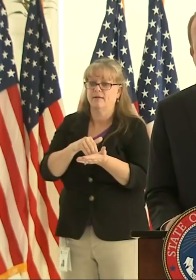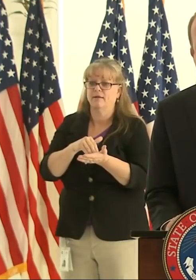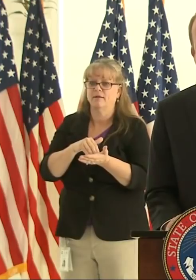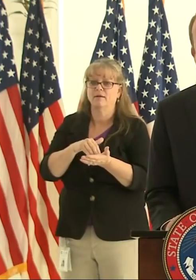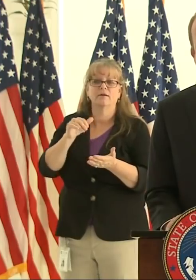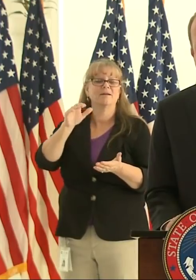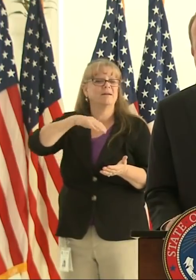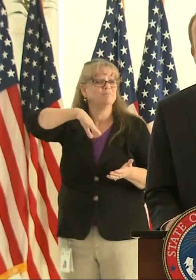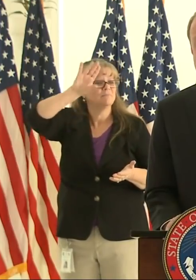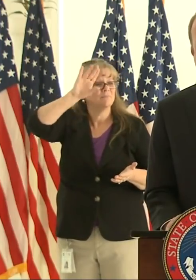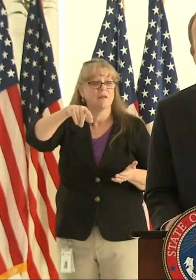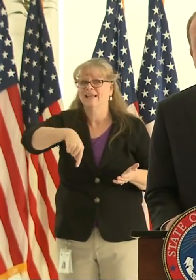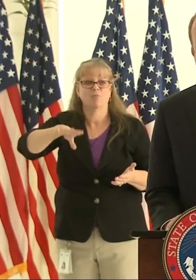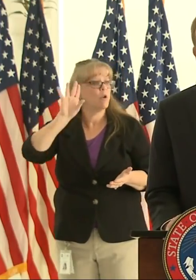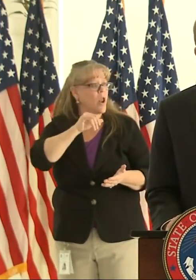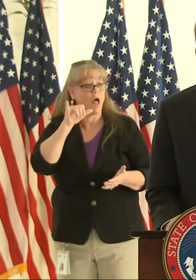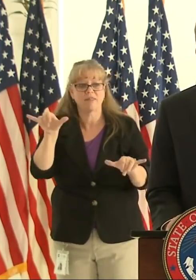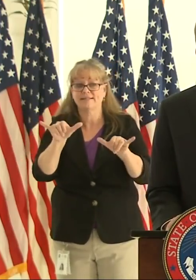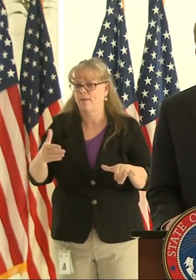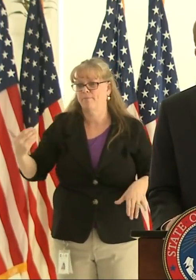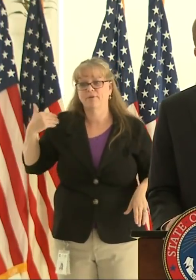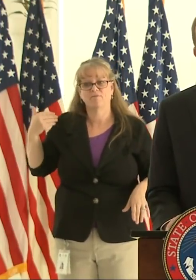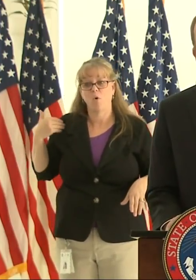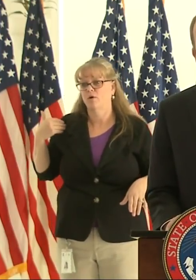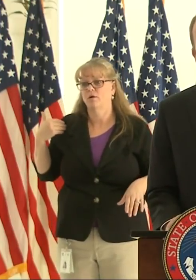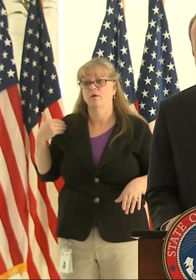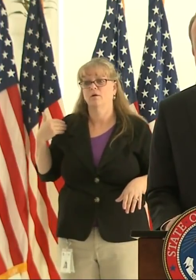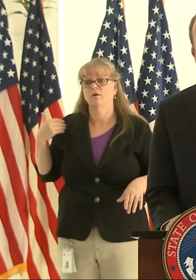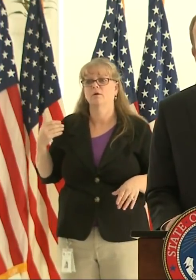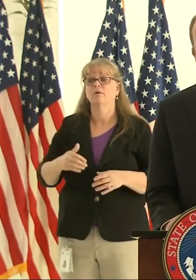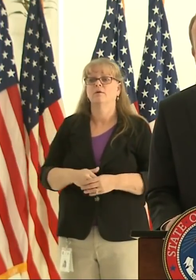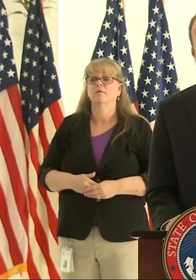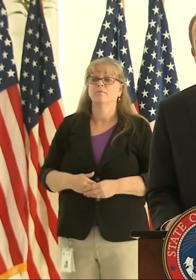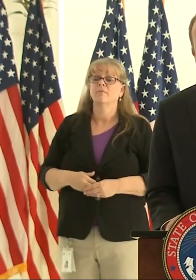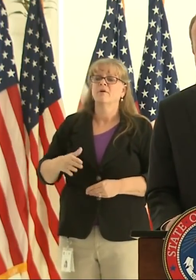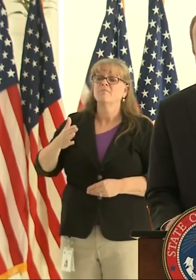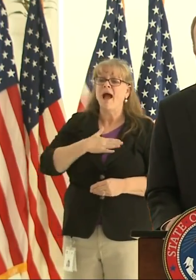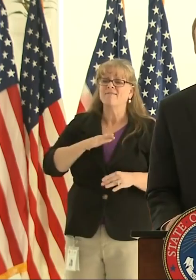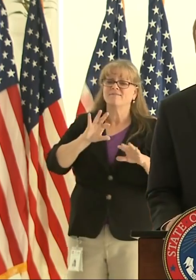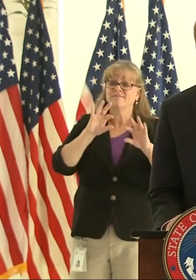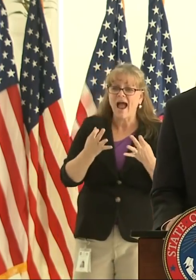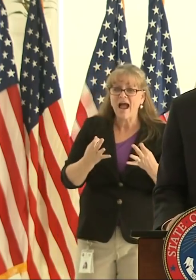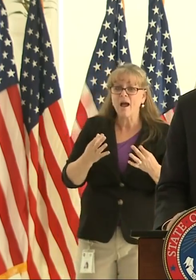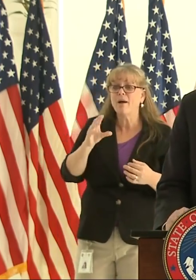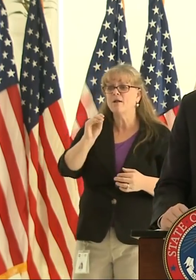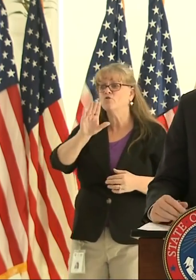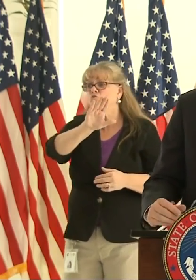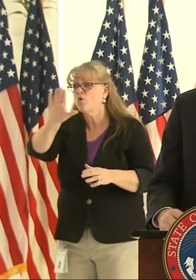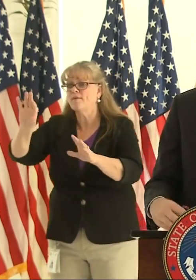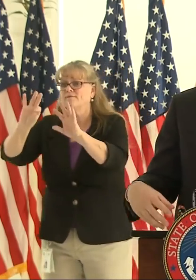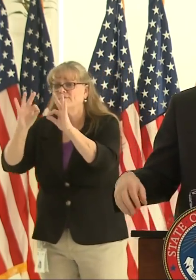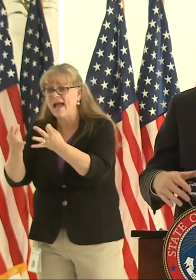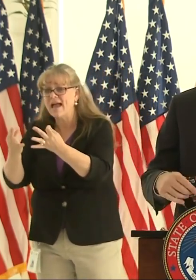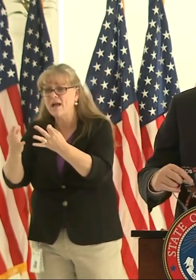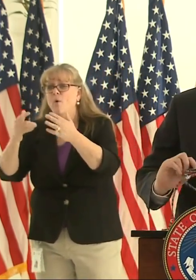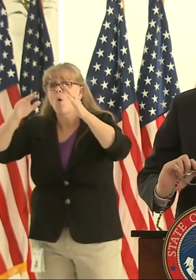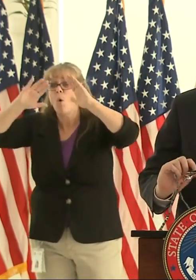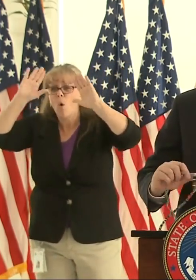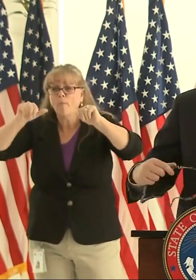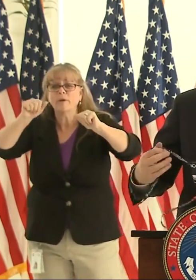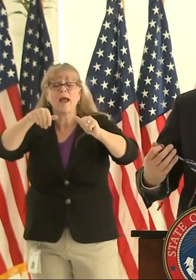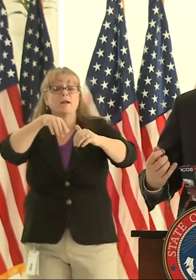I'm hoping that not just my family, but yours, can patronize restaurants in Colorado sometime in May. Governor, any role